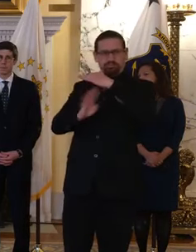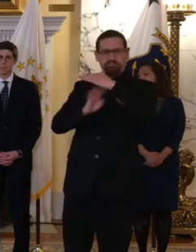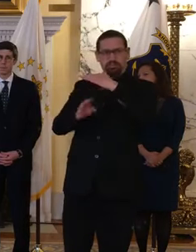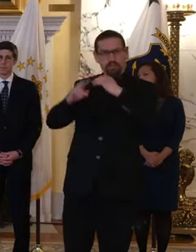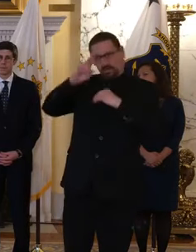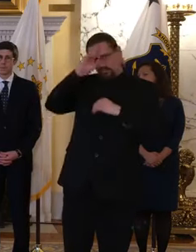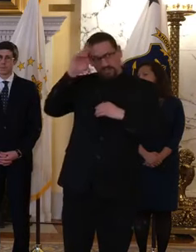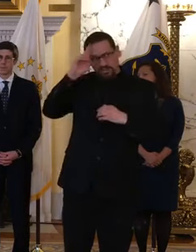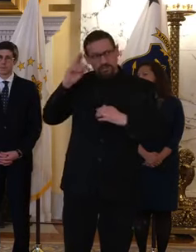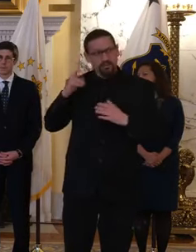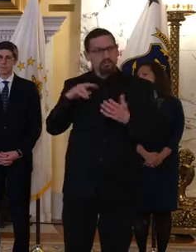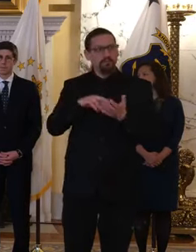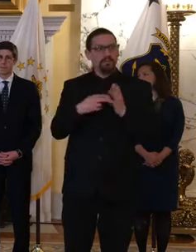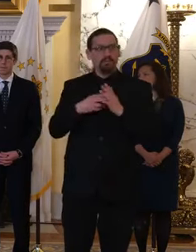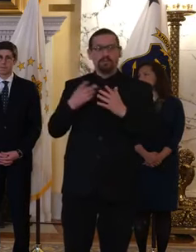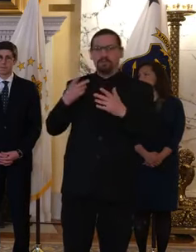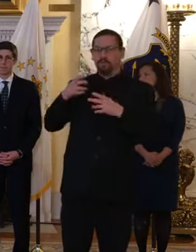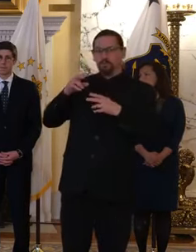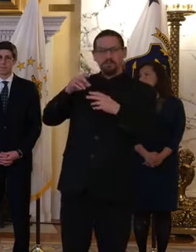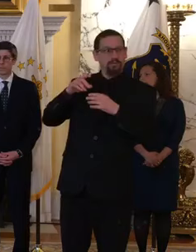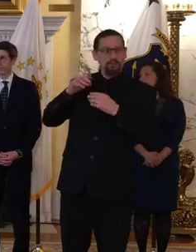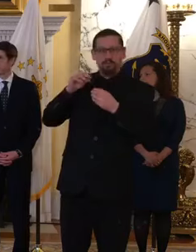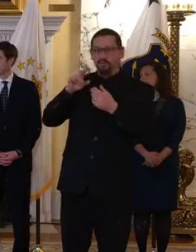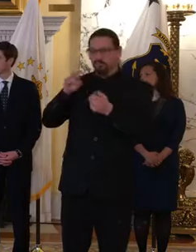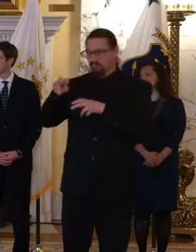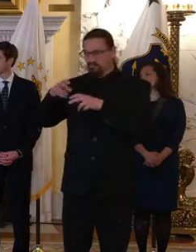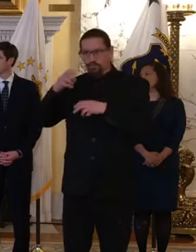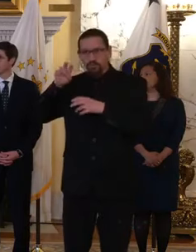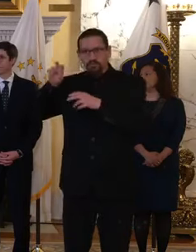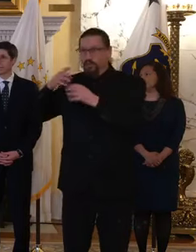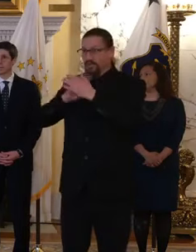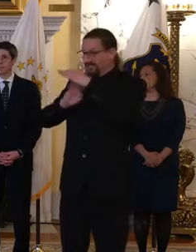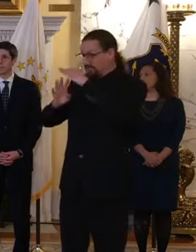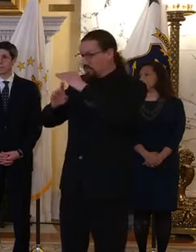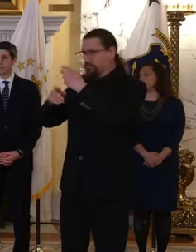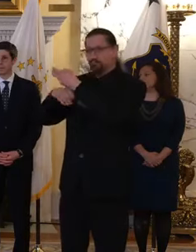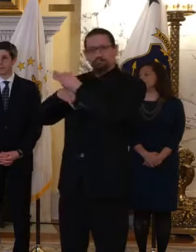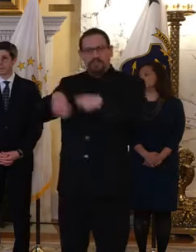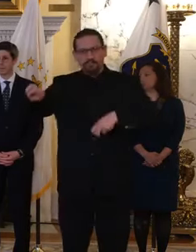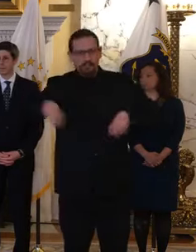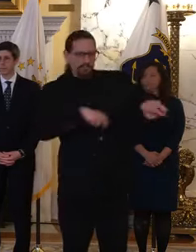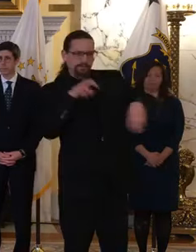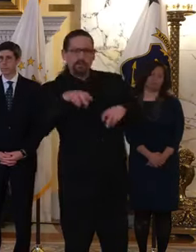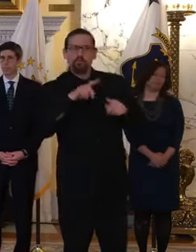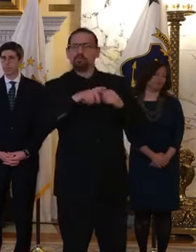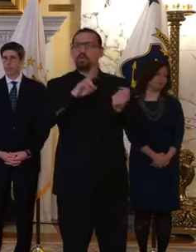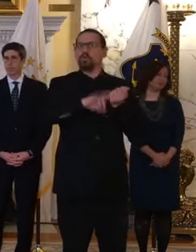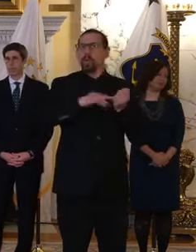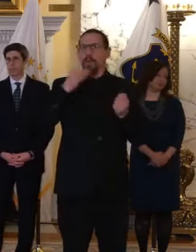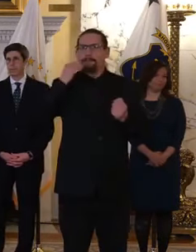homes and rehab facilities straight from the hospital? And you did touch on this. I did, and I want Nicole to.